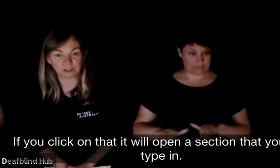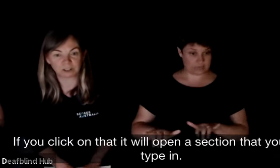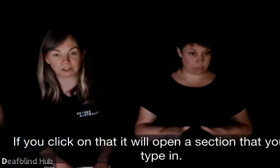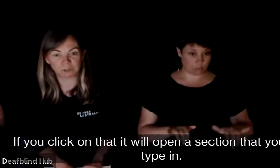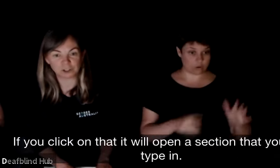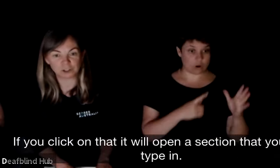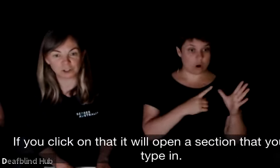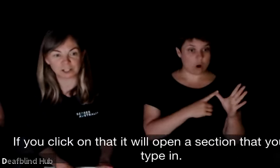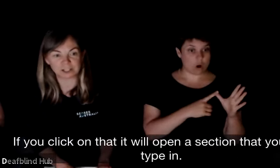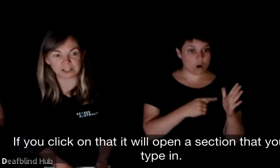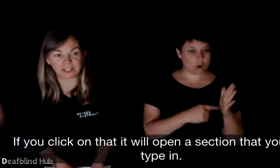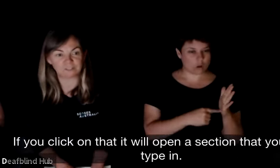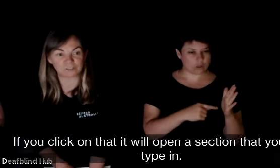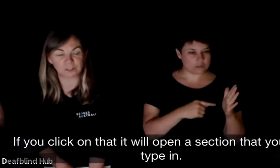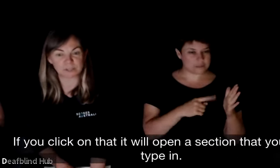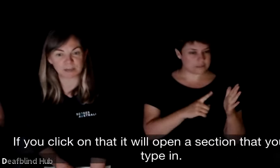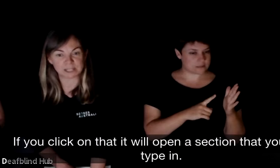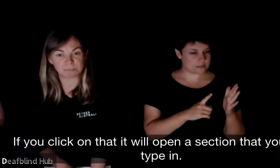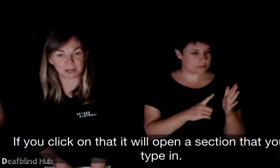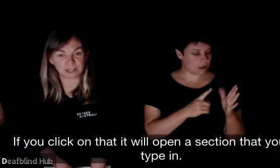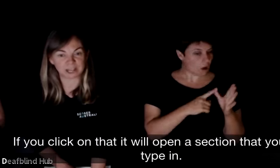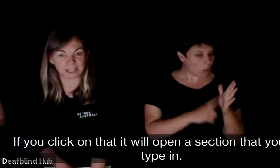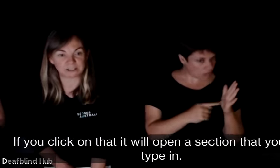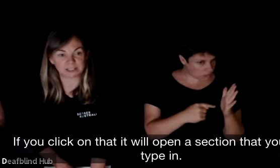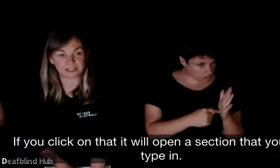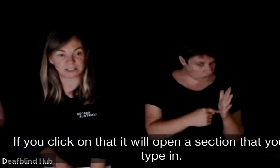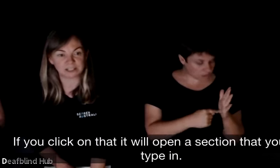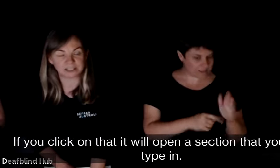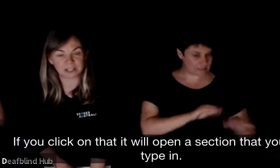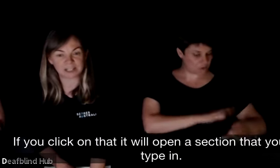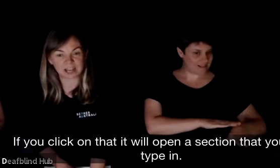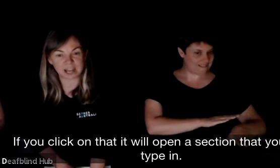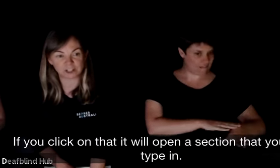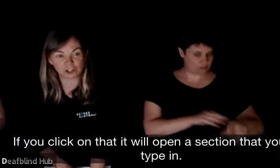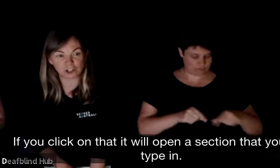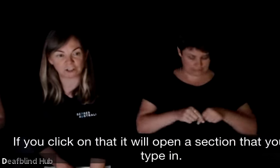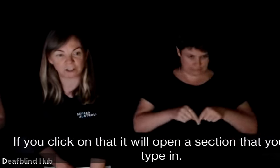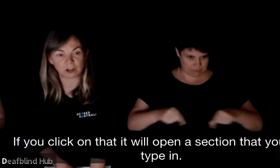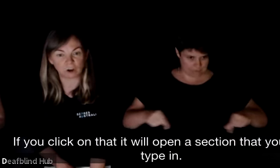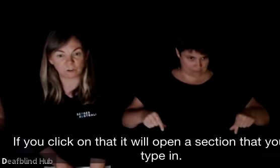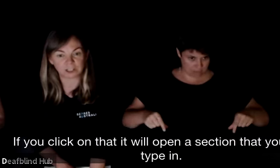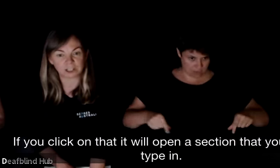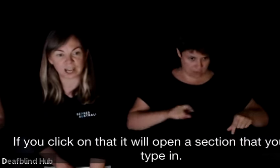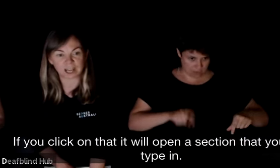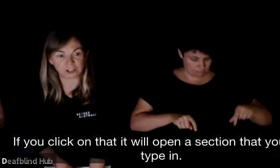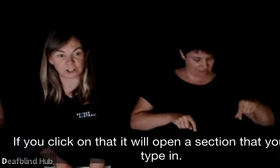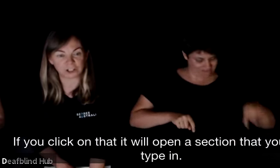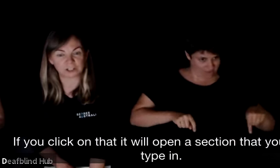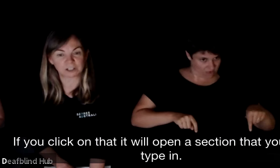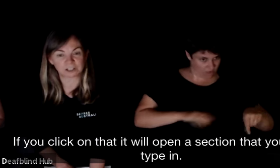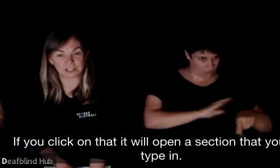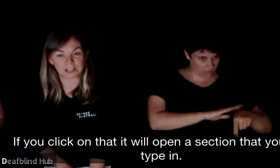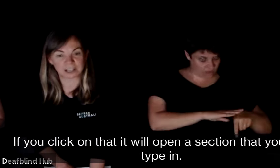Alt, which is usually to the left of the space bar, ALT, and H. Alt